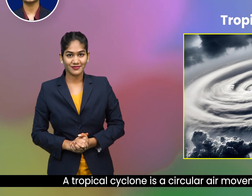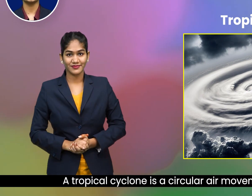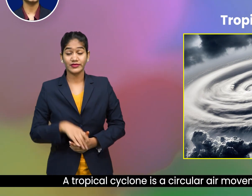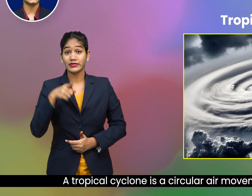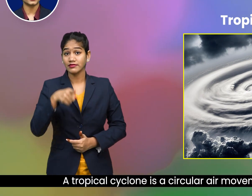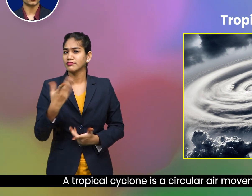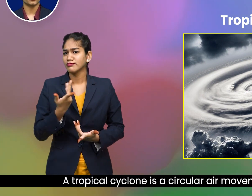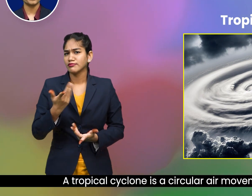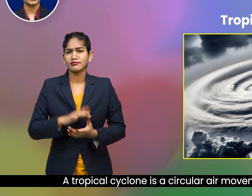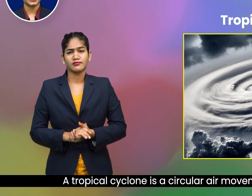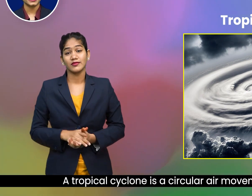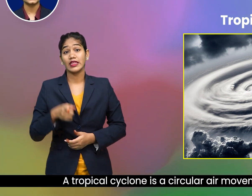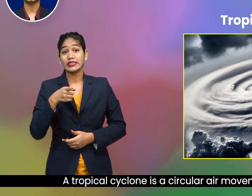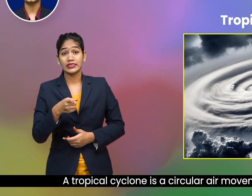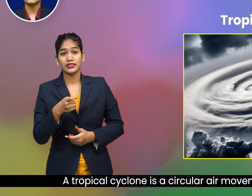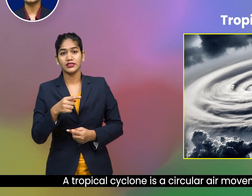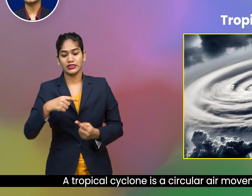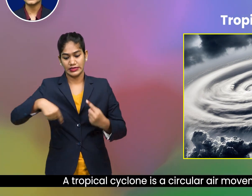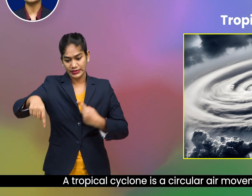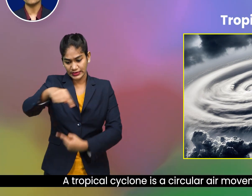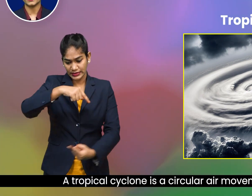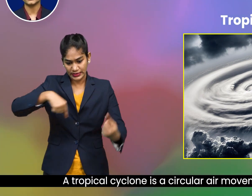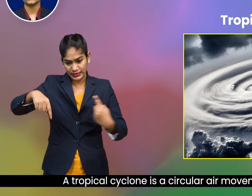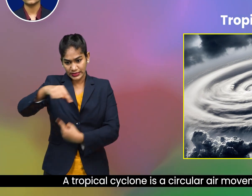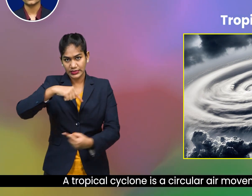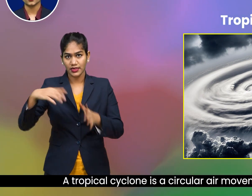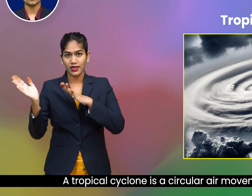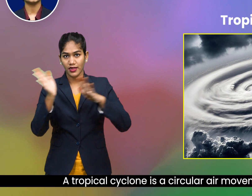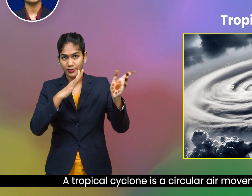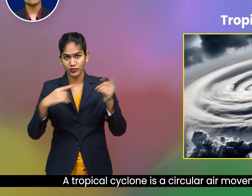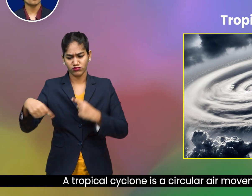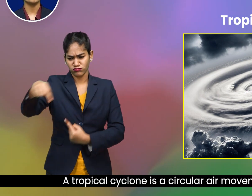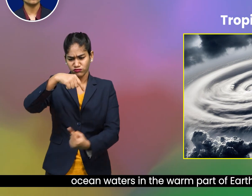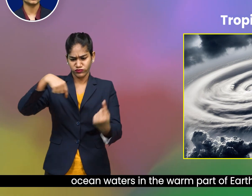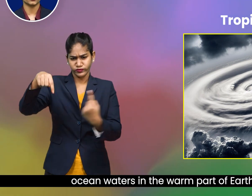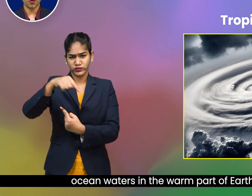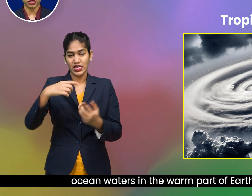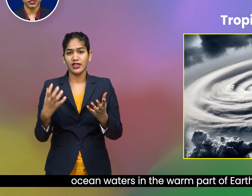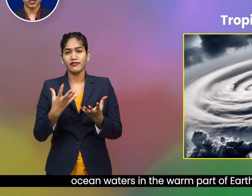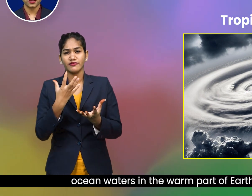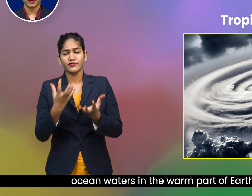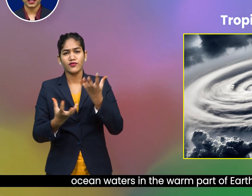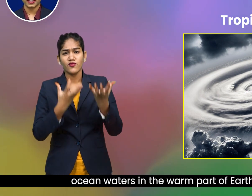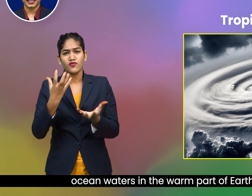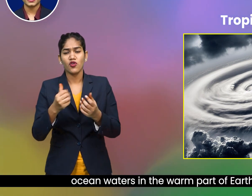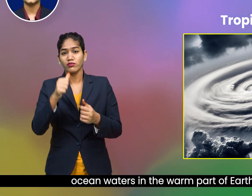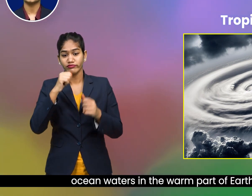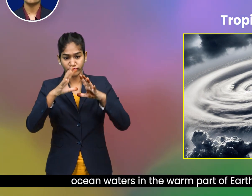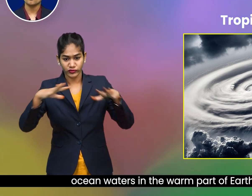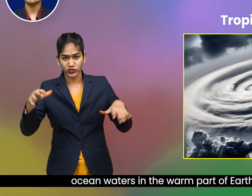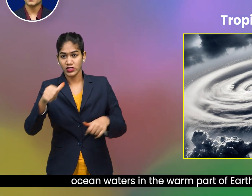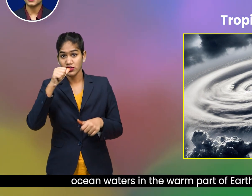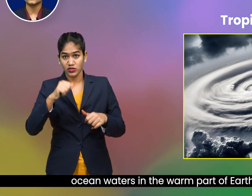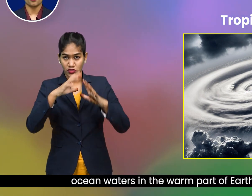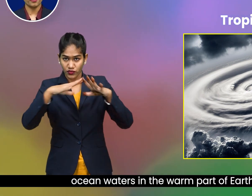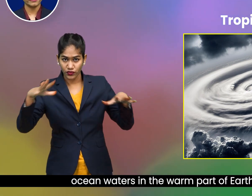A tropical cyclone is a circular air movement over the warm ocean waters in the